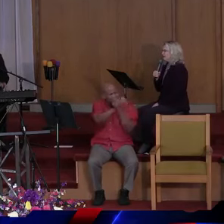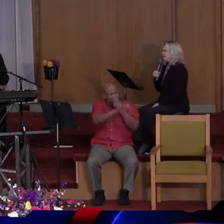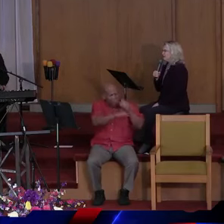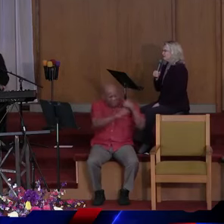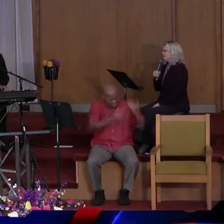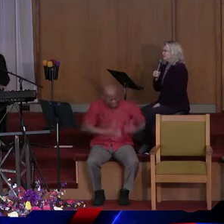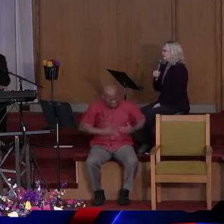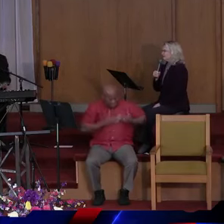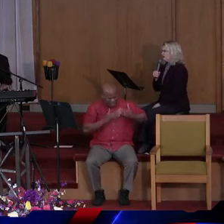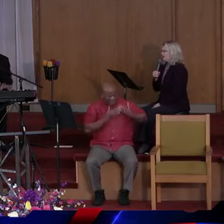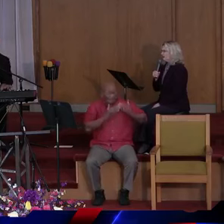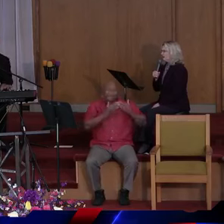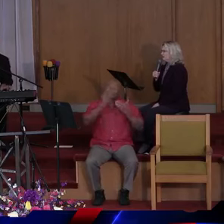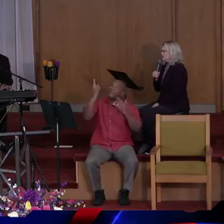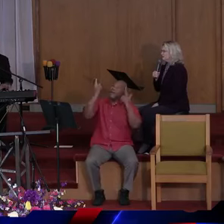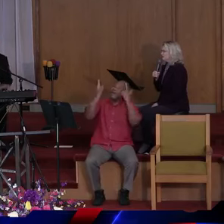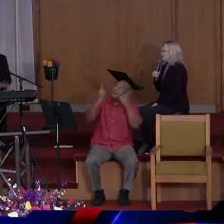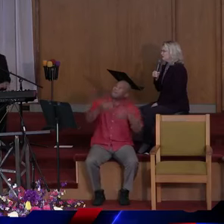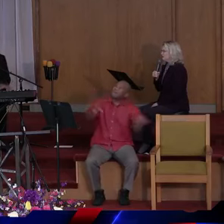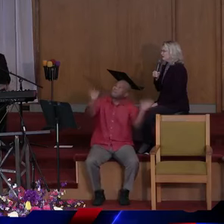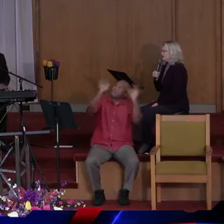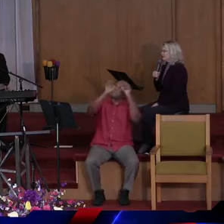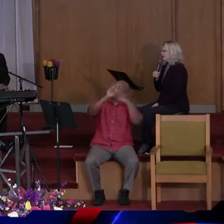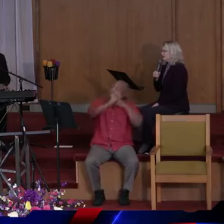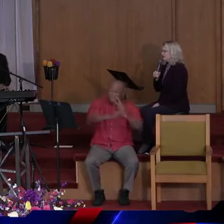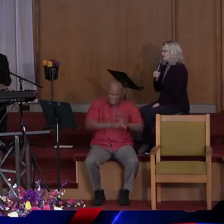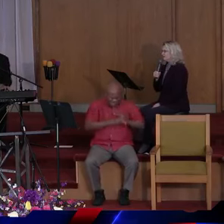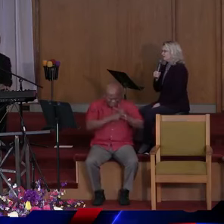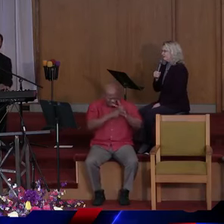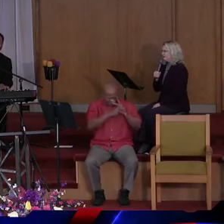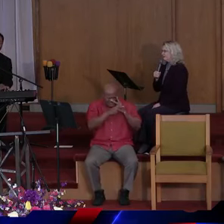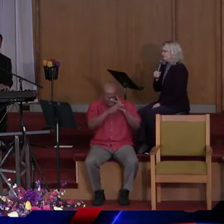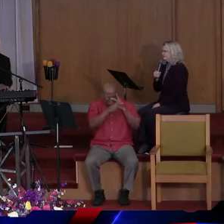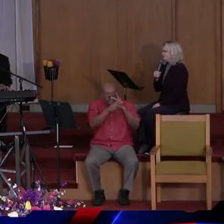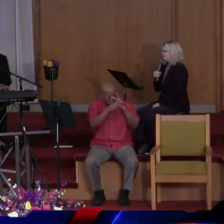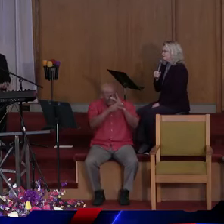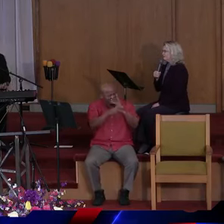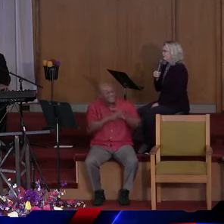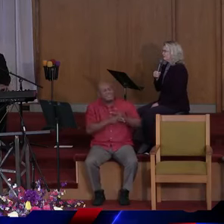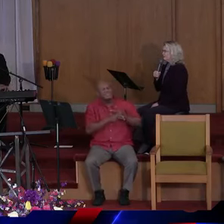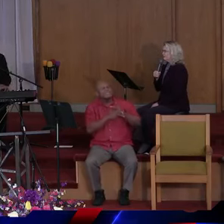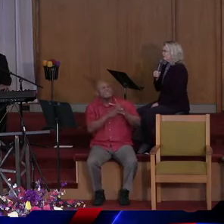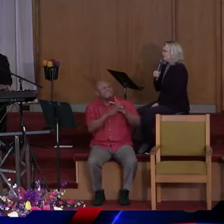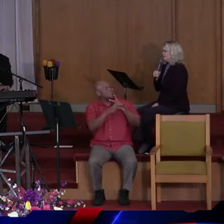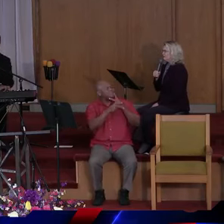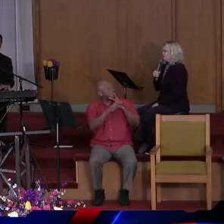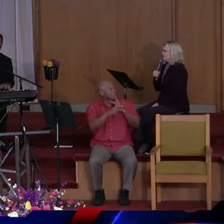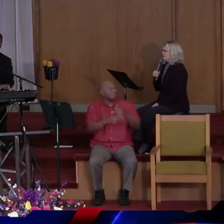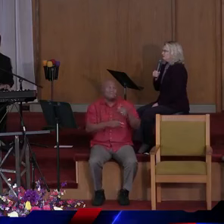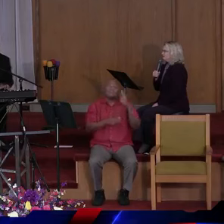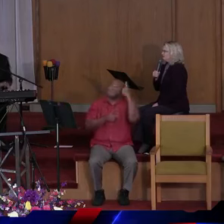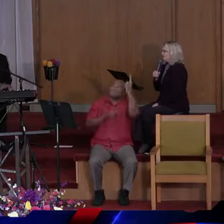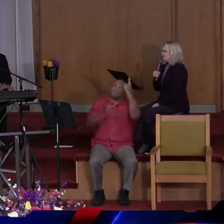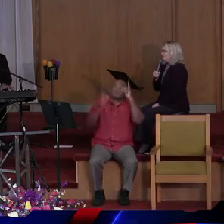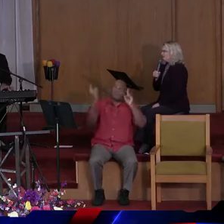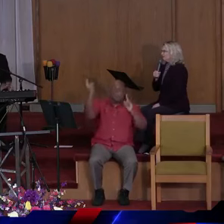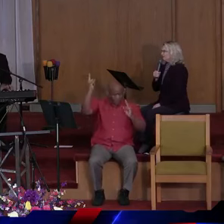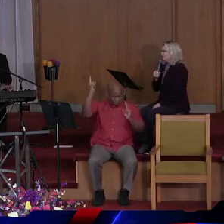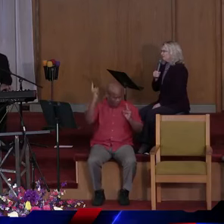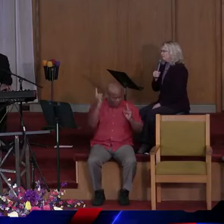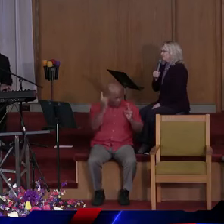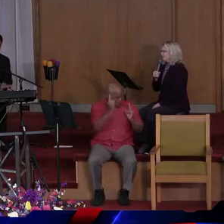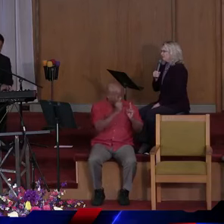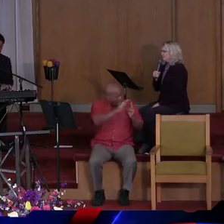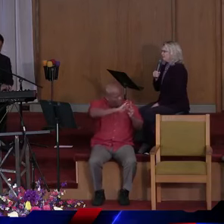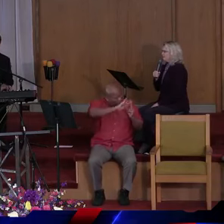life. You thought I was worth keeping. So you cleaned me up so inside. You